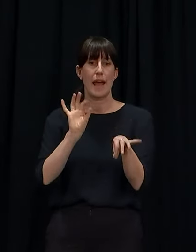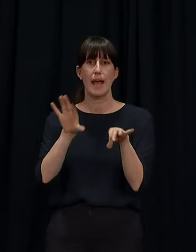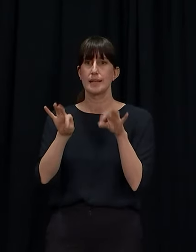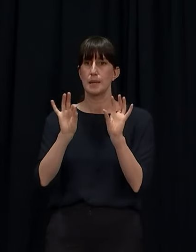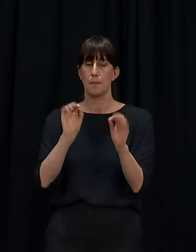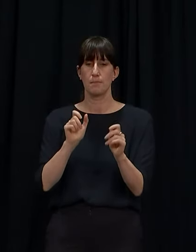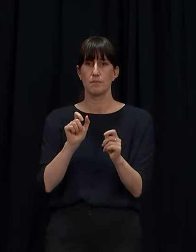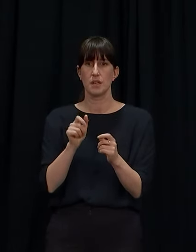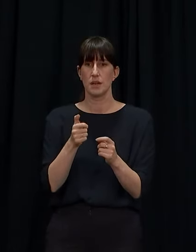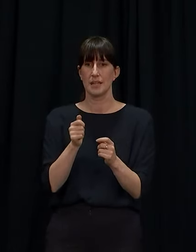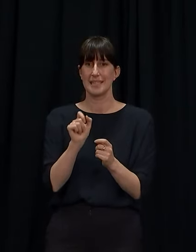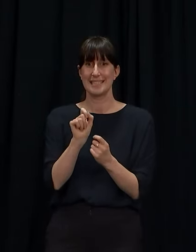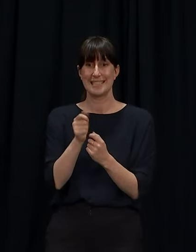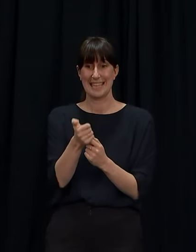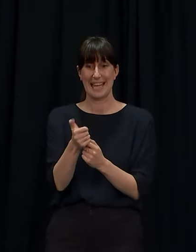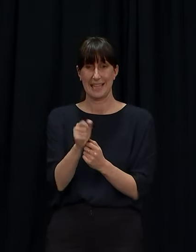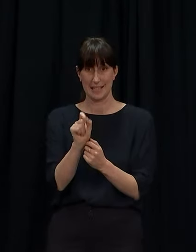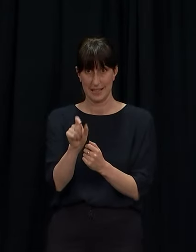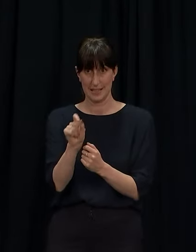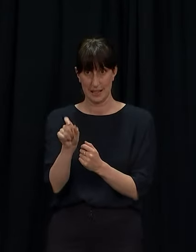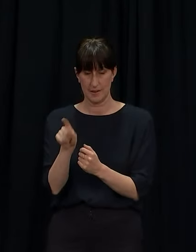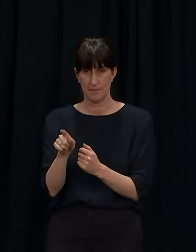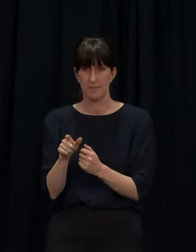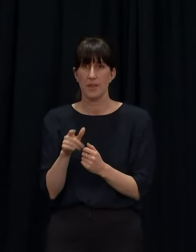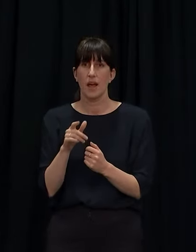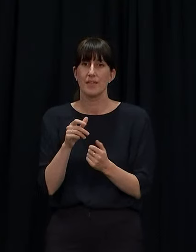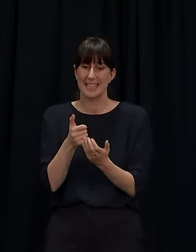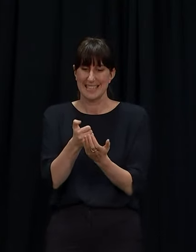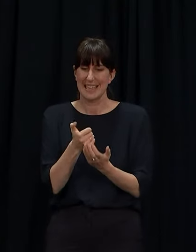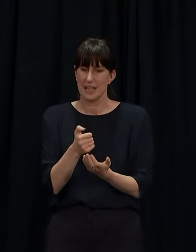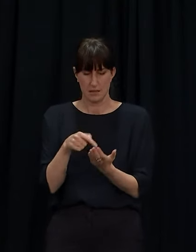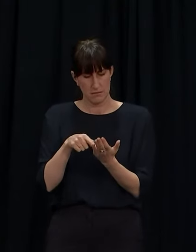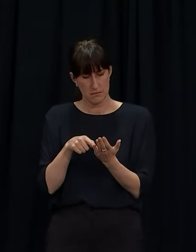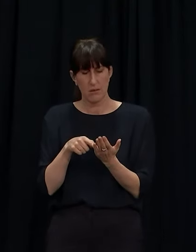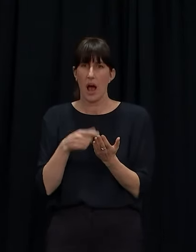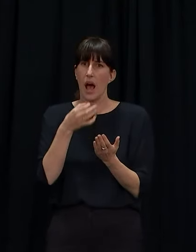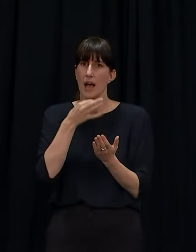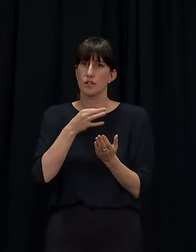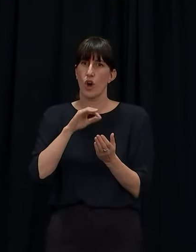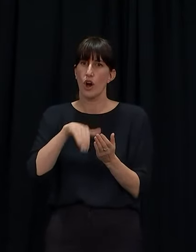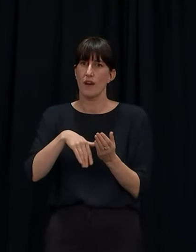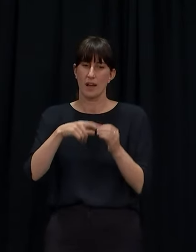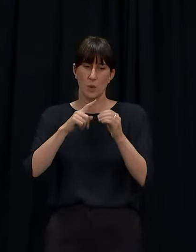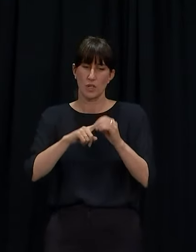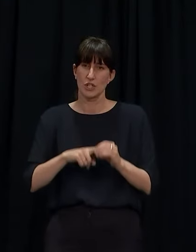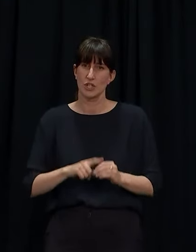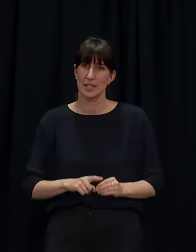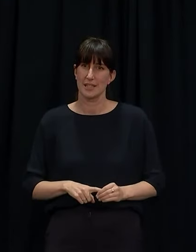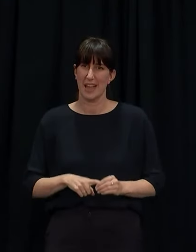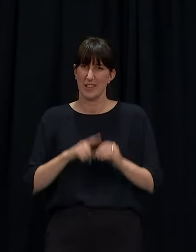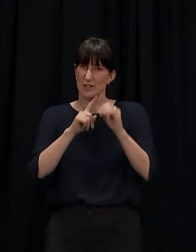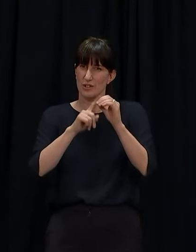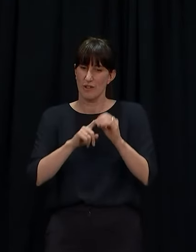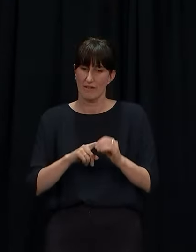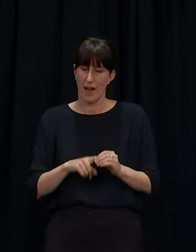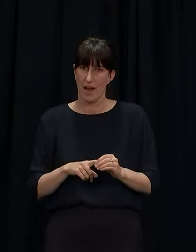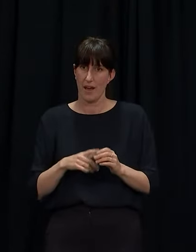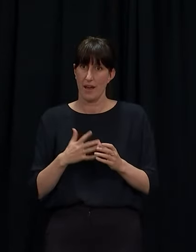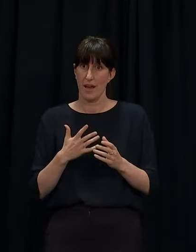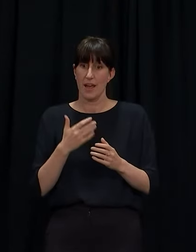invitation asks the person to participate in a short survey. These text messages will be going out every day to a different